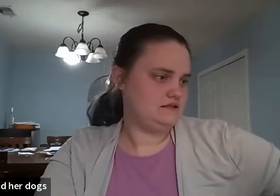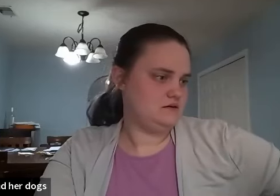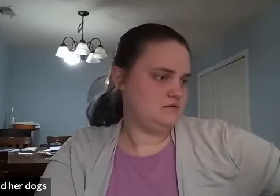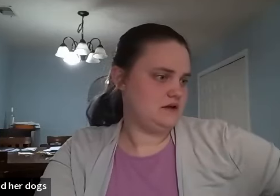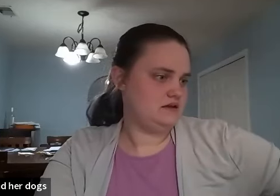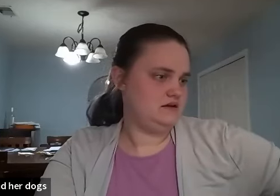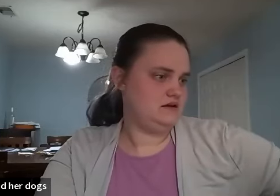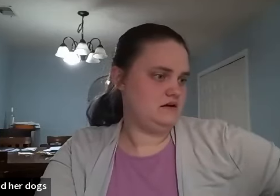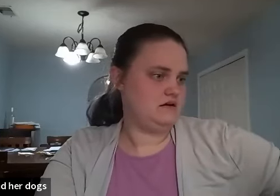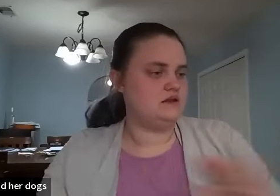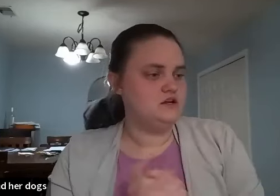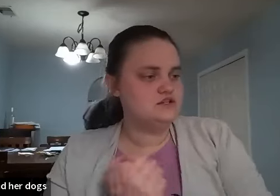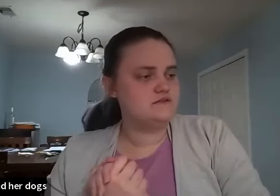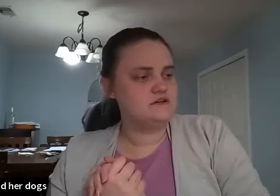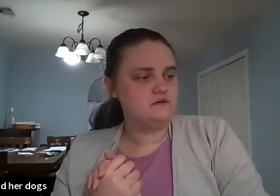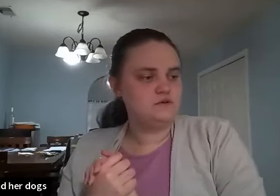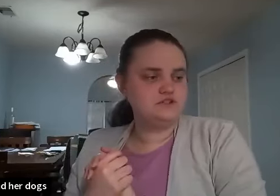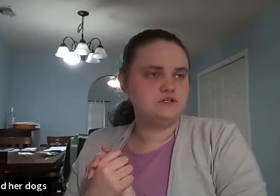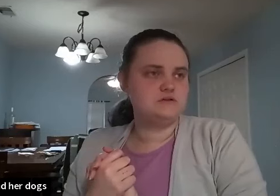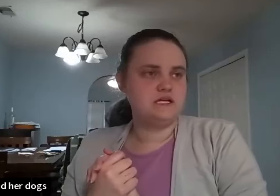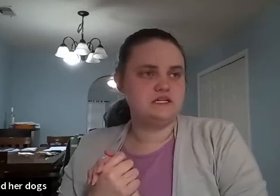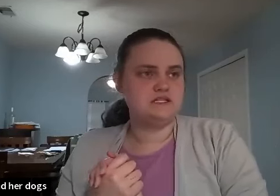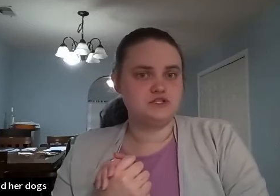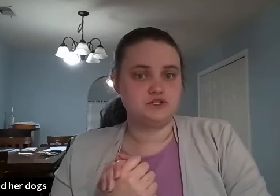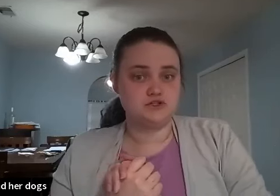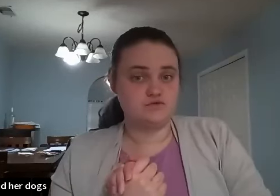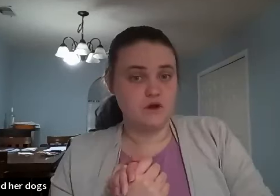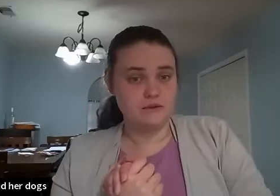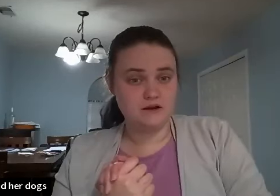go back here. All right. So the first one we'll do is strawberry.